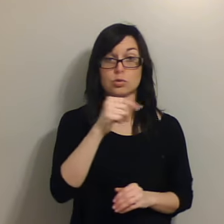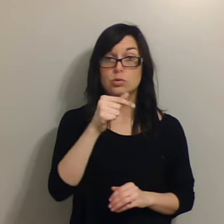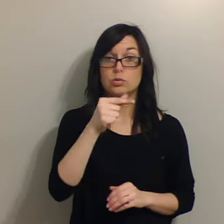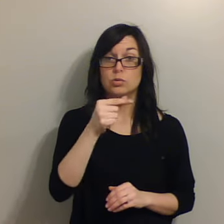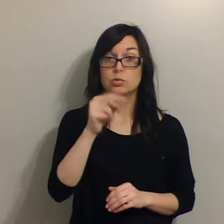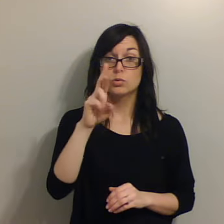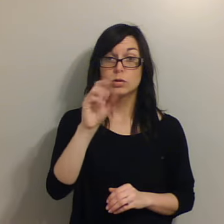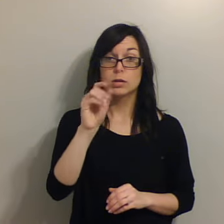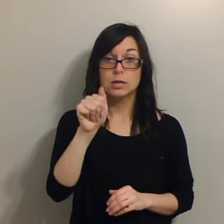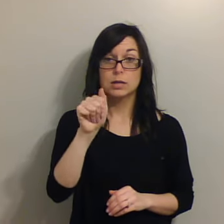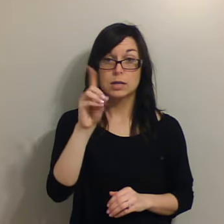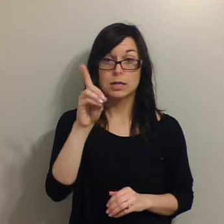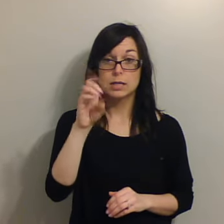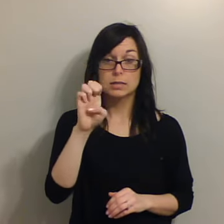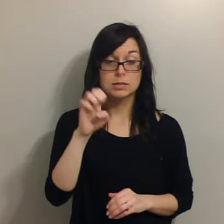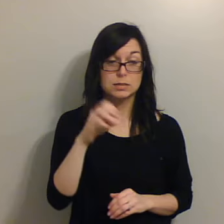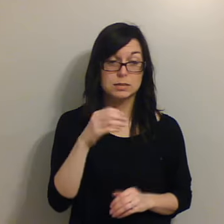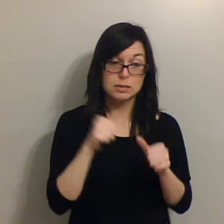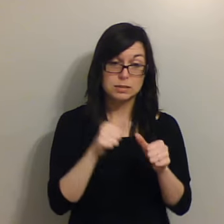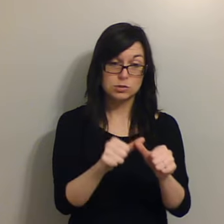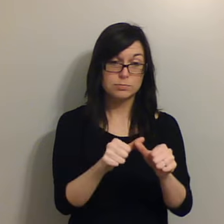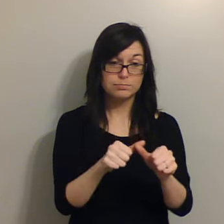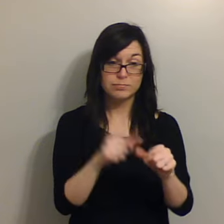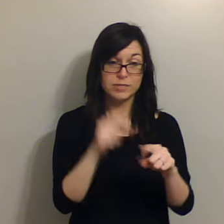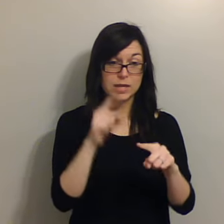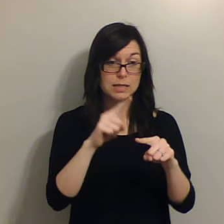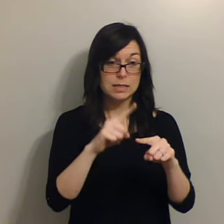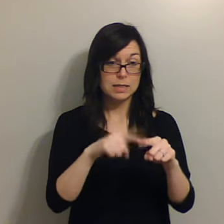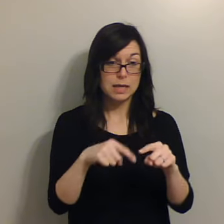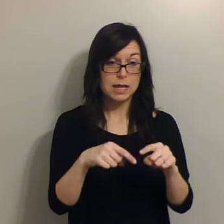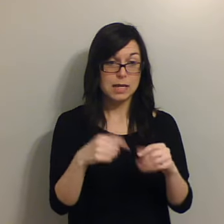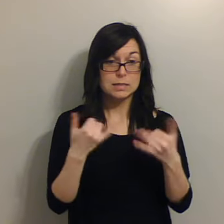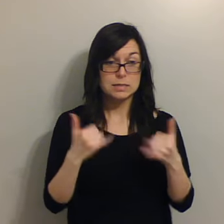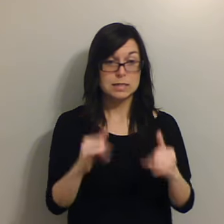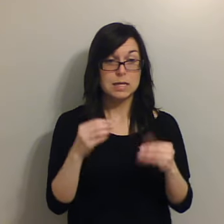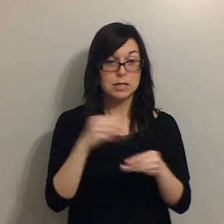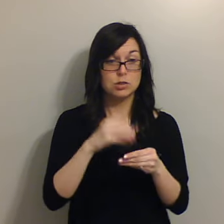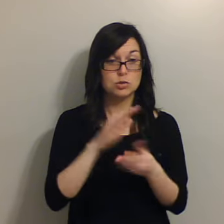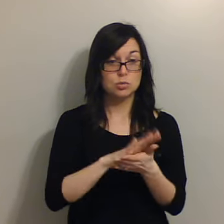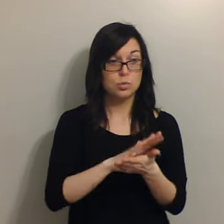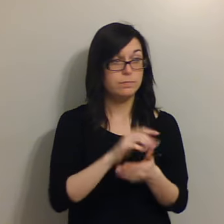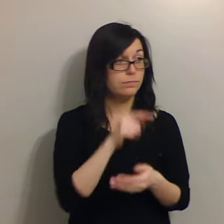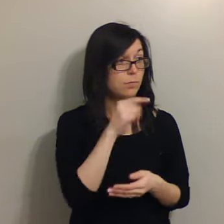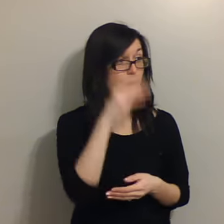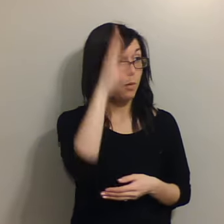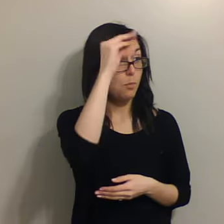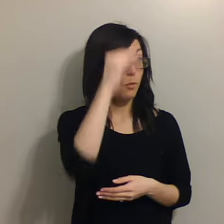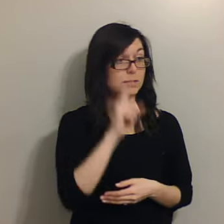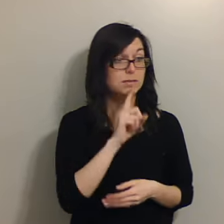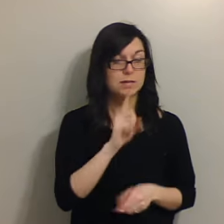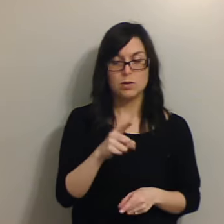replied the other man. I don't have an IQ at 9 and 8. The new term that file was ready to be on hand.